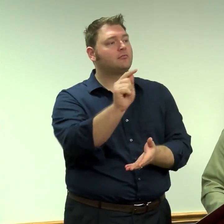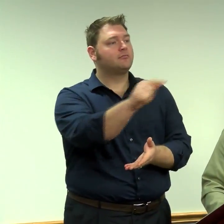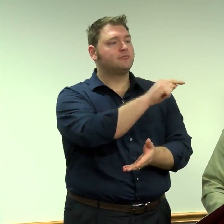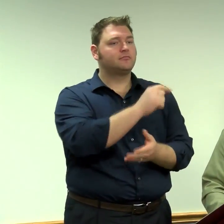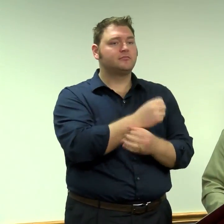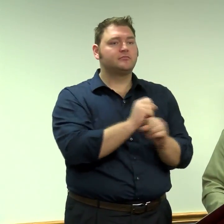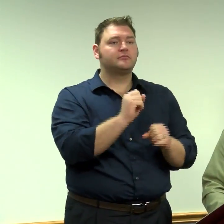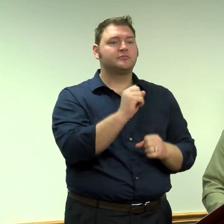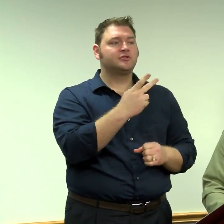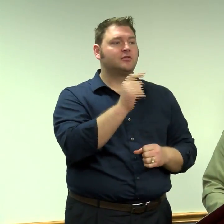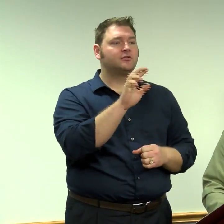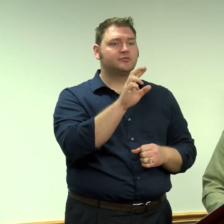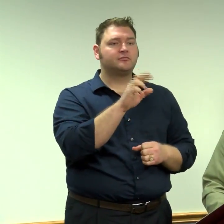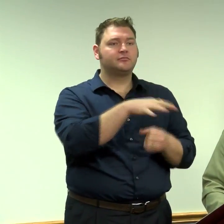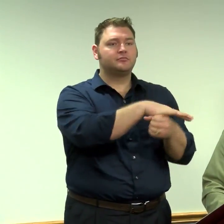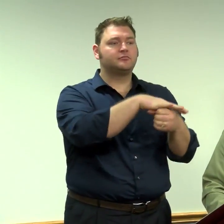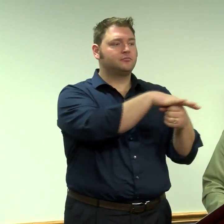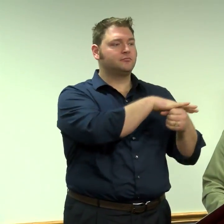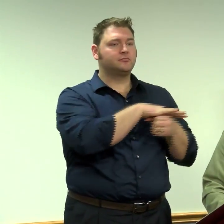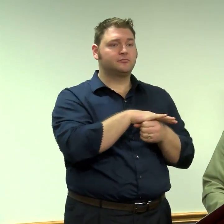identified a couple of other